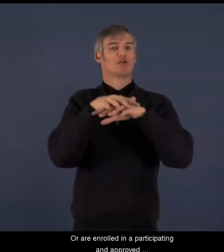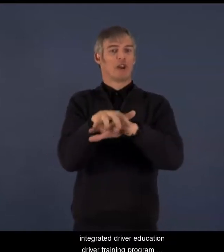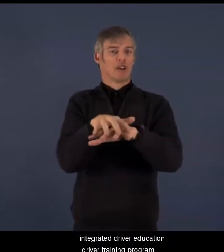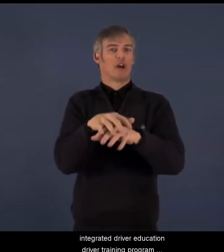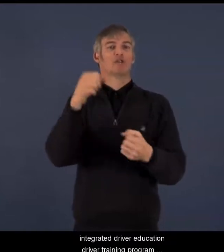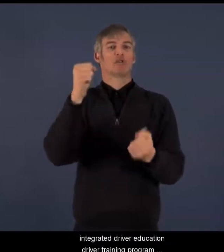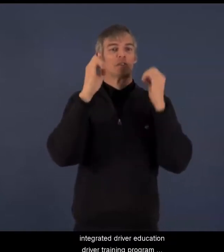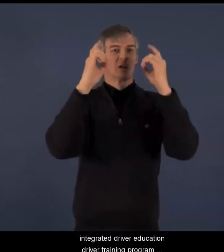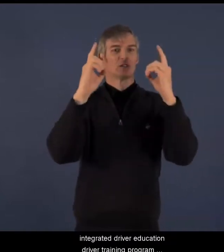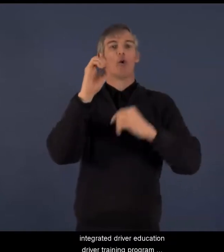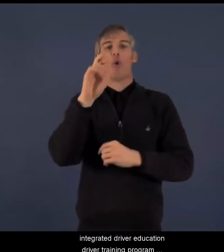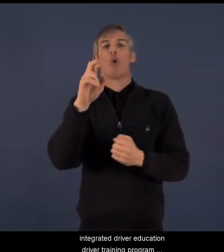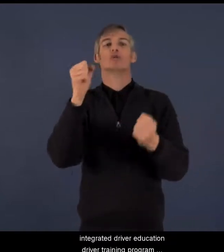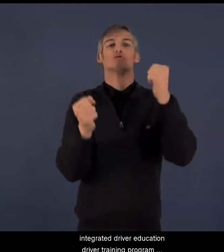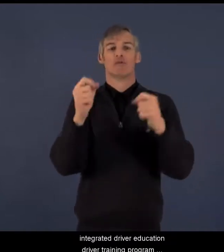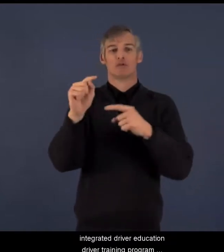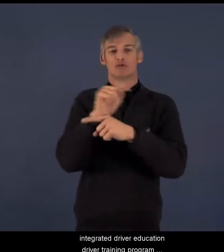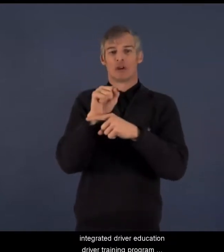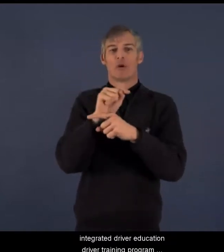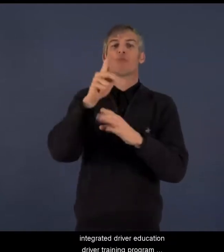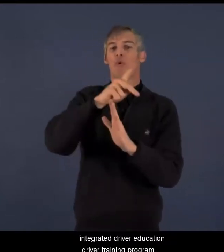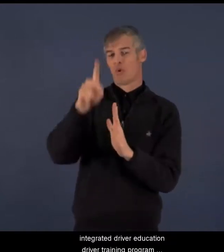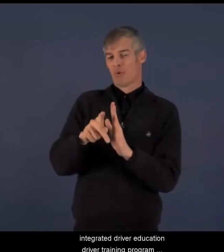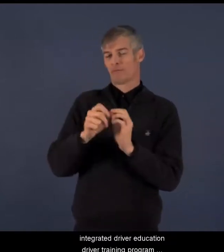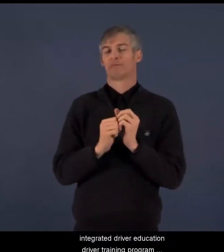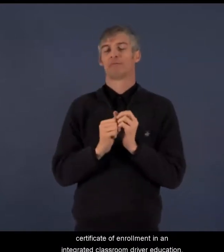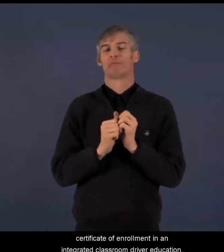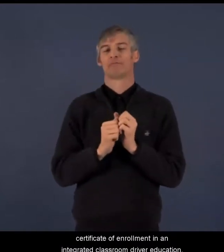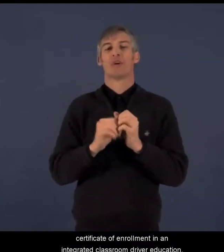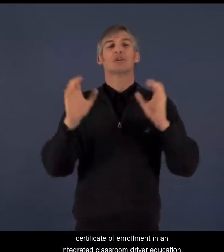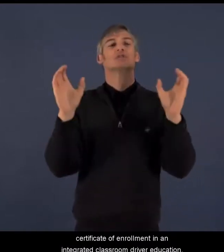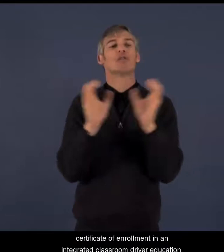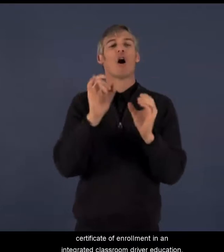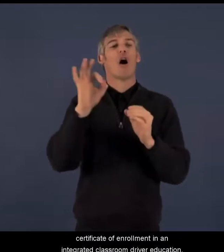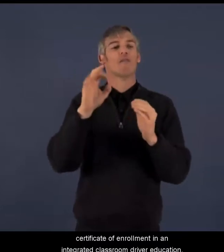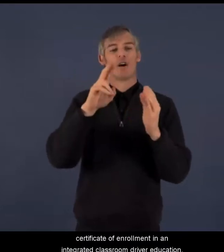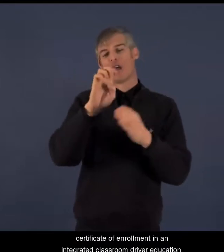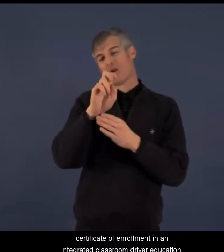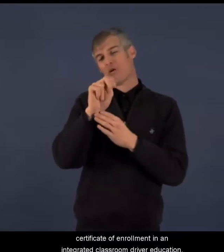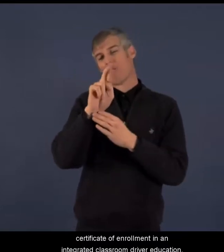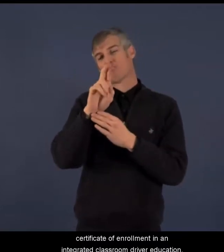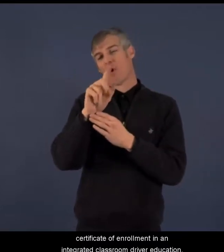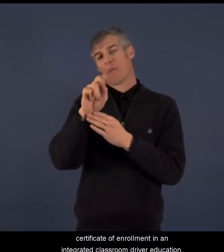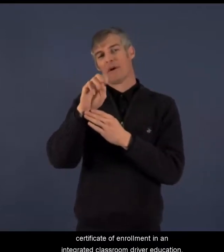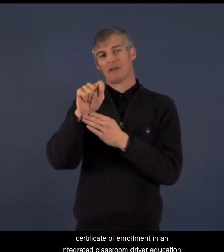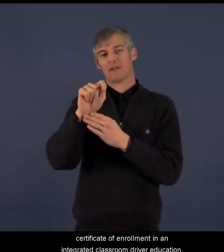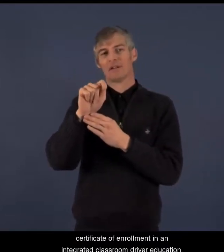approved integrated driver education driver training program, certificate of enrollment in an integrated classroom